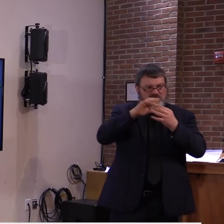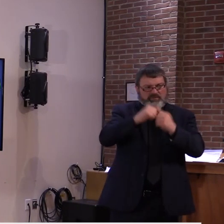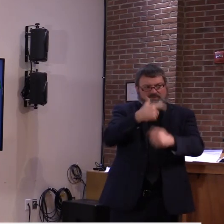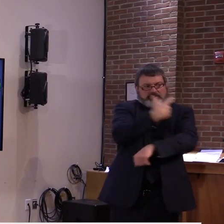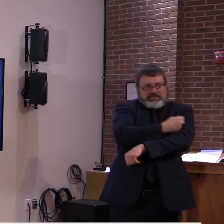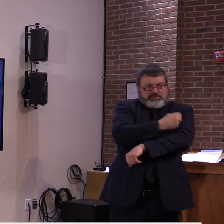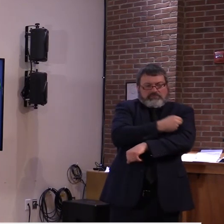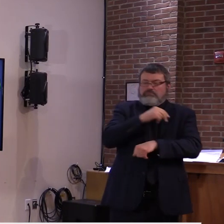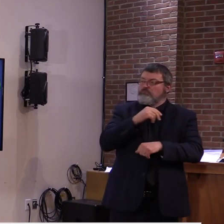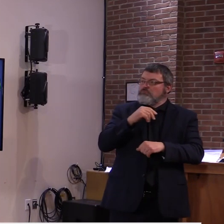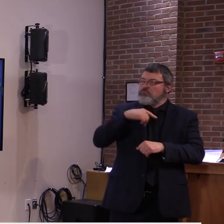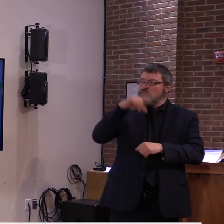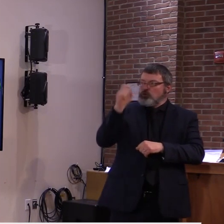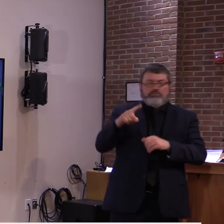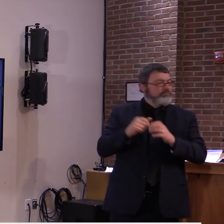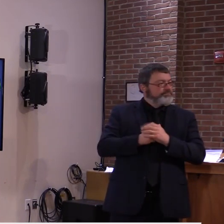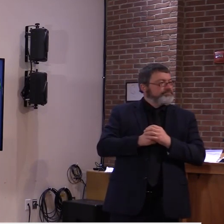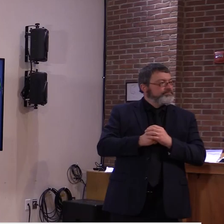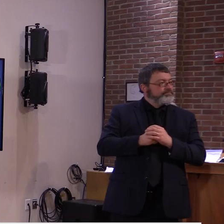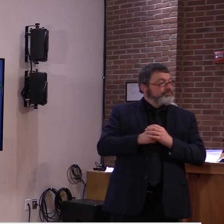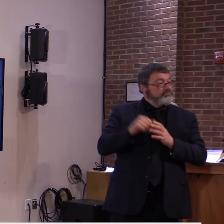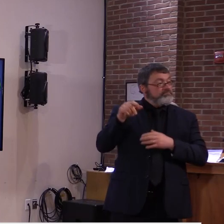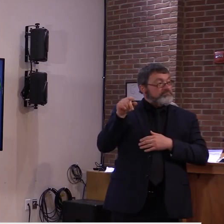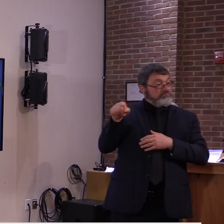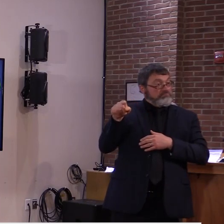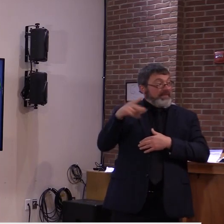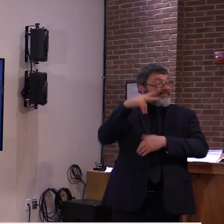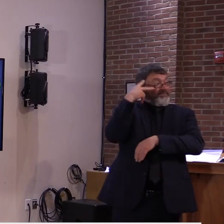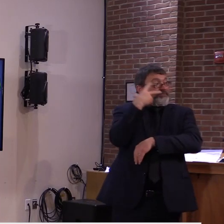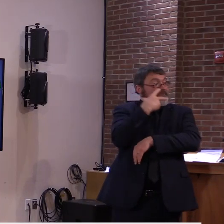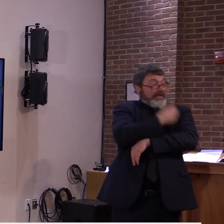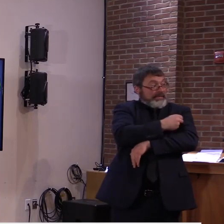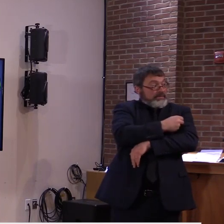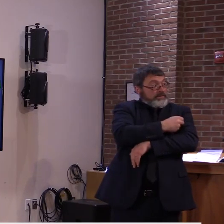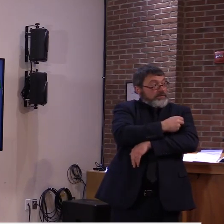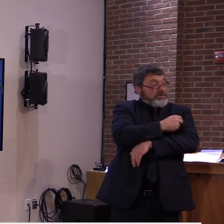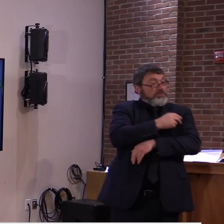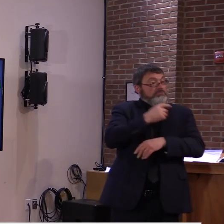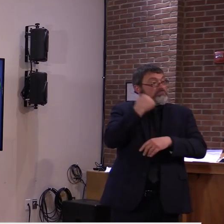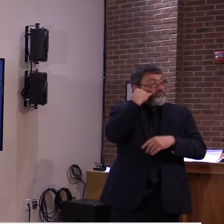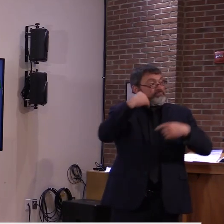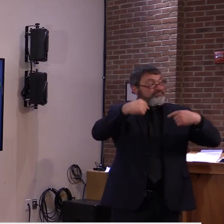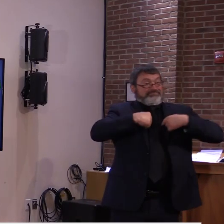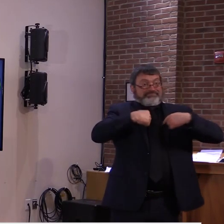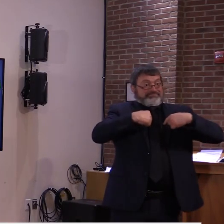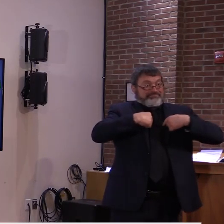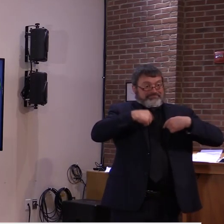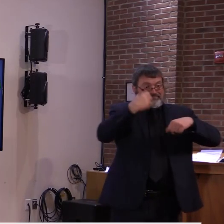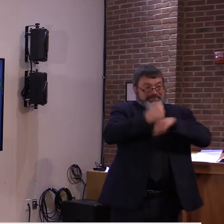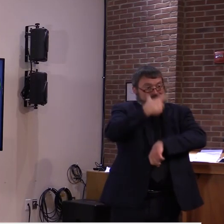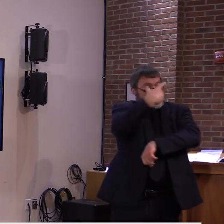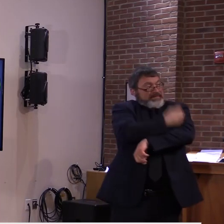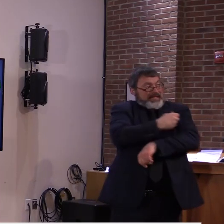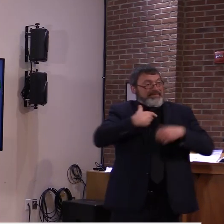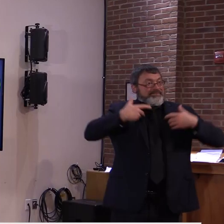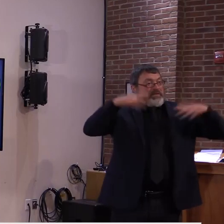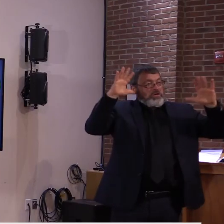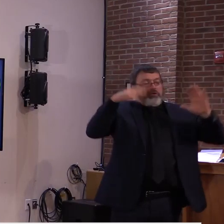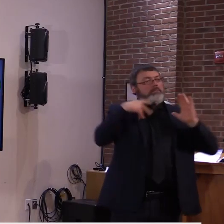Okay. And then for Dr. Levine, a question from some folks that would fall in the earlier phases